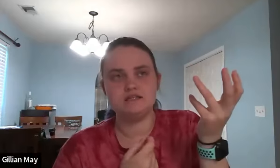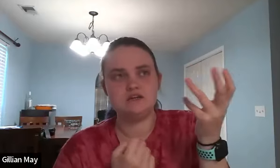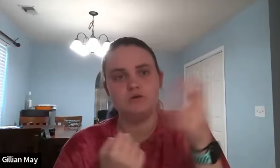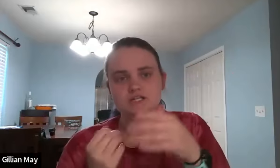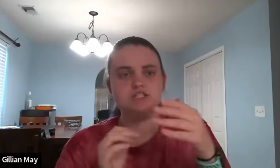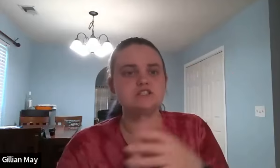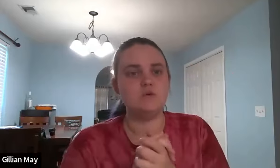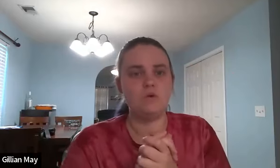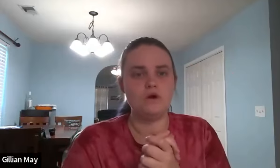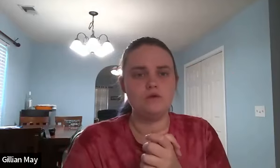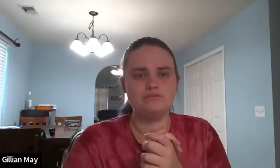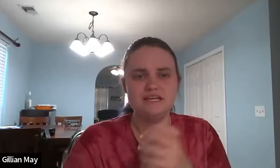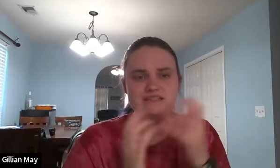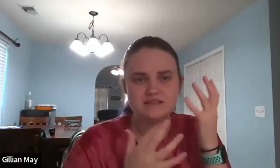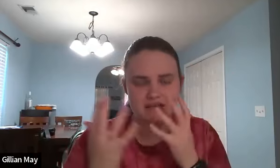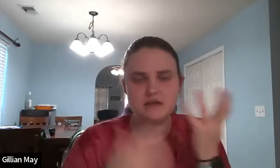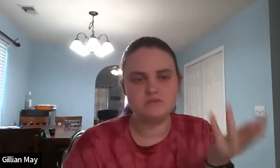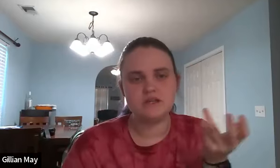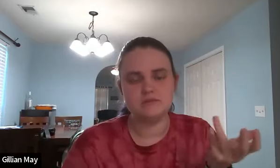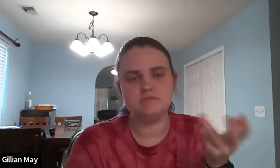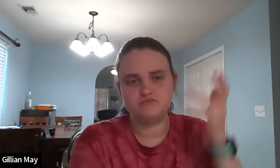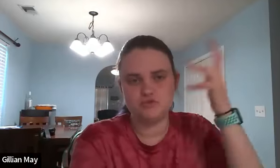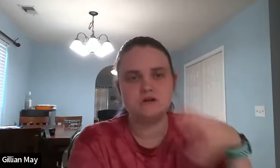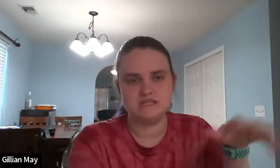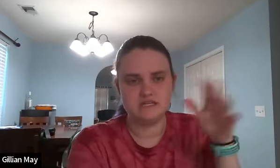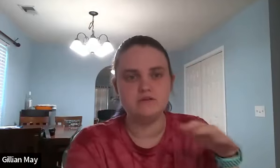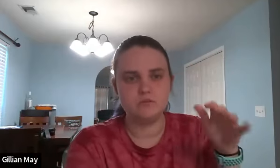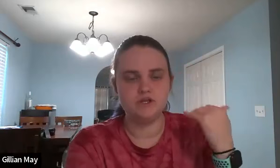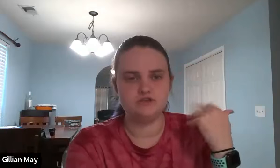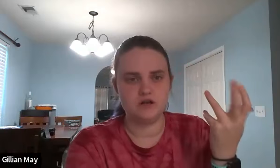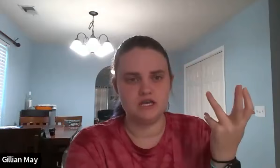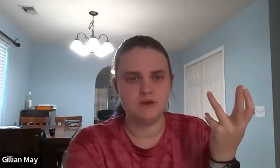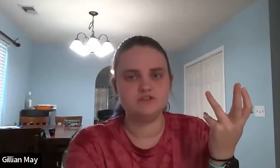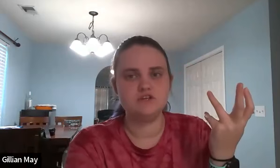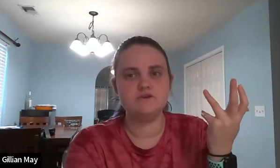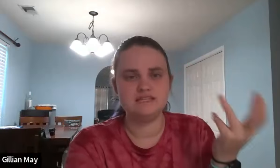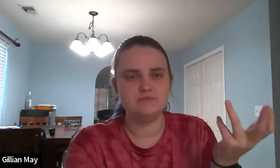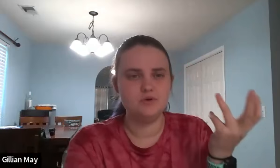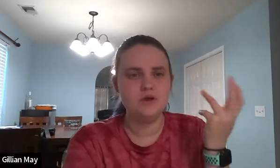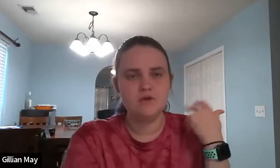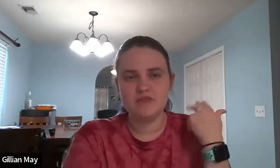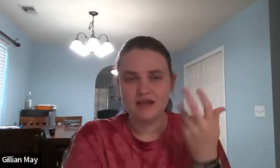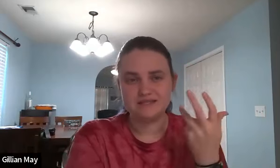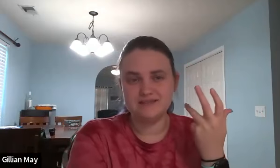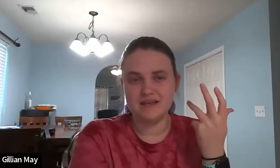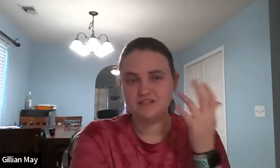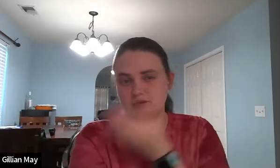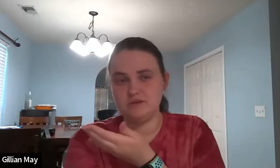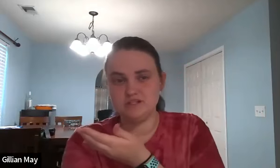asking questions, or basically like it really draws in what you're talking about. So for example, with asking like WH